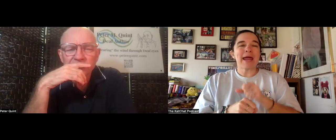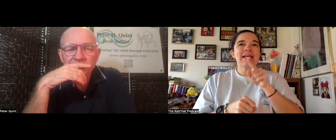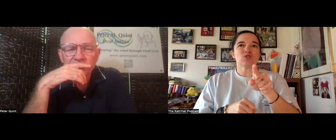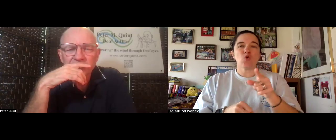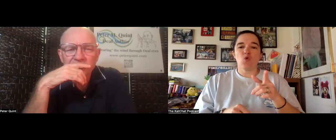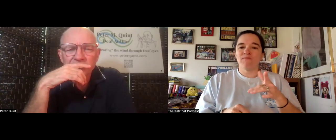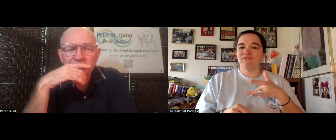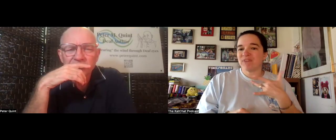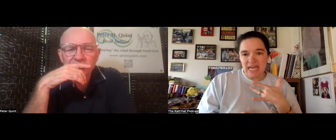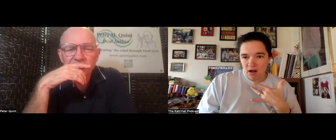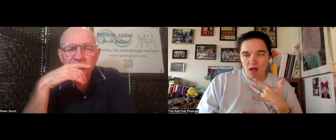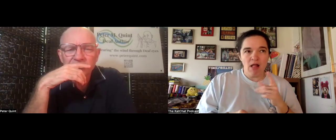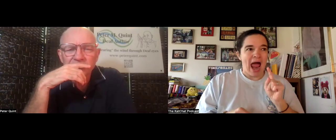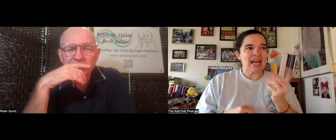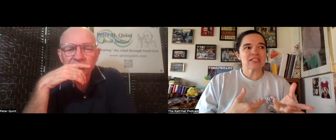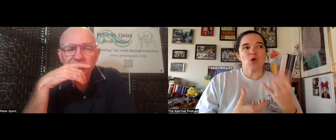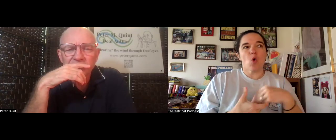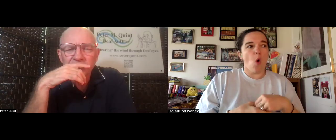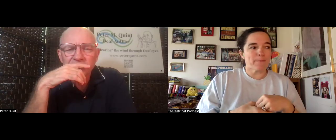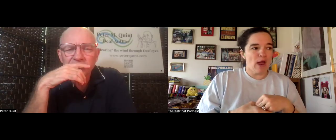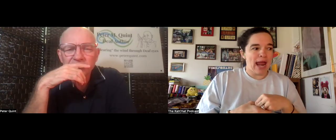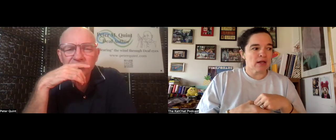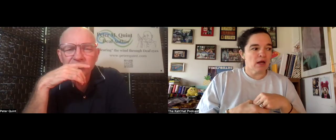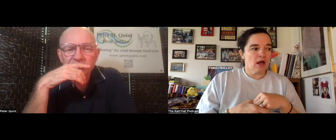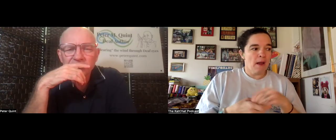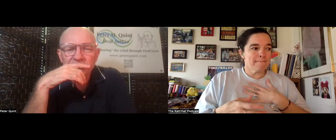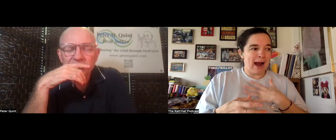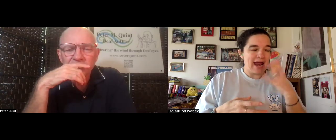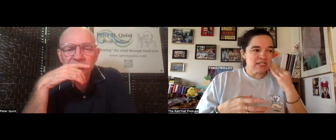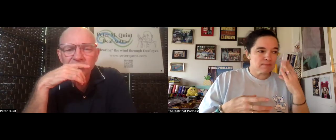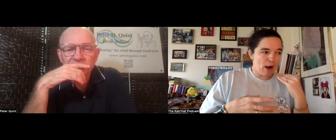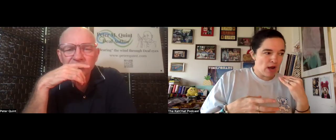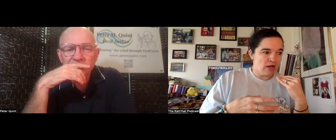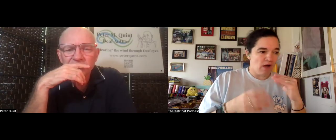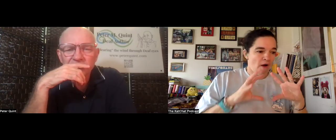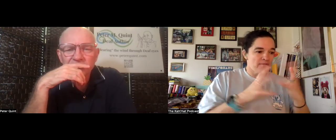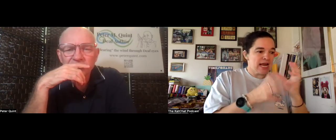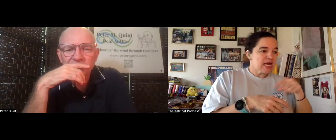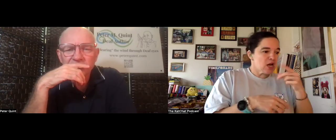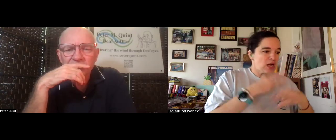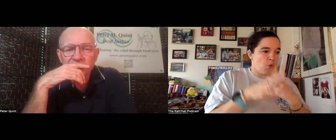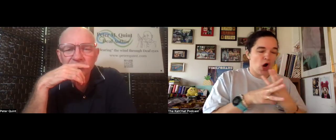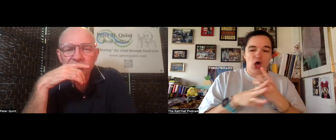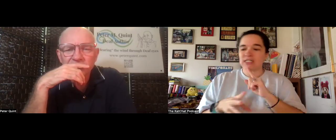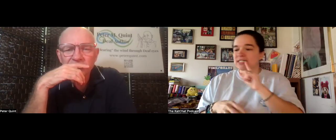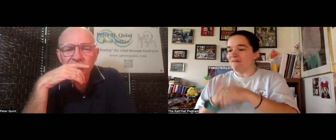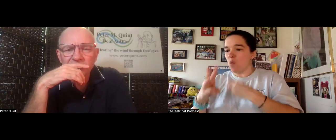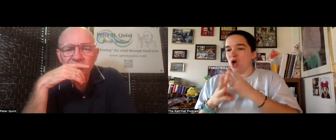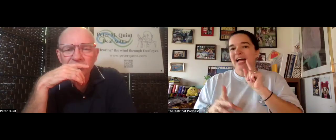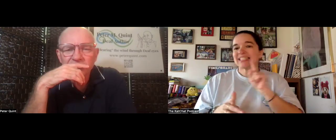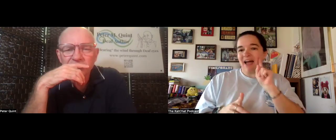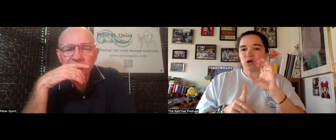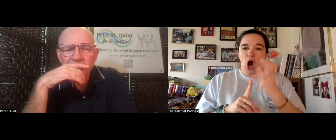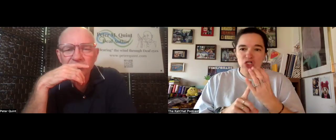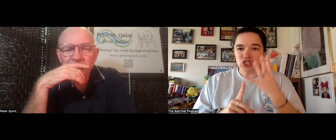what made you feel I need to incorporate my experience of hearing